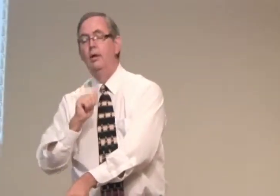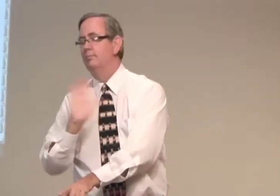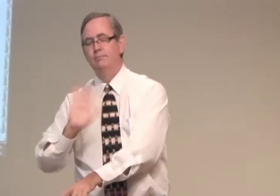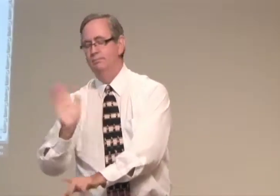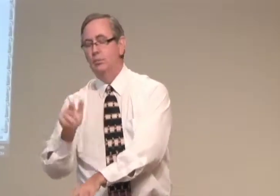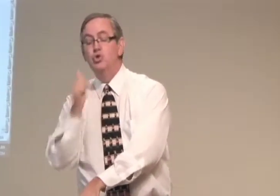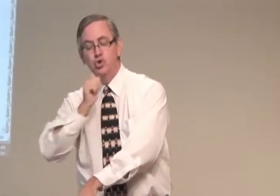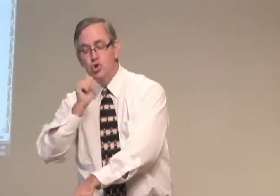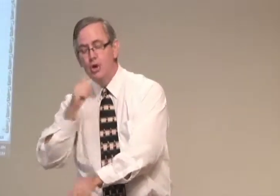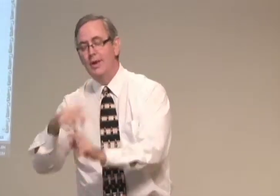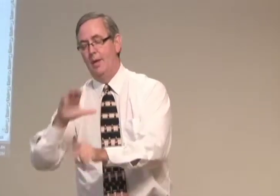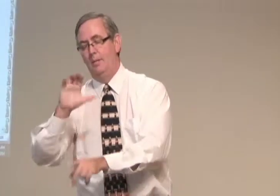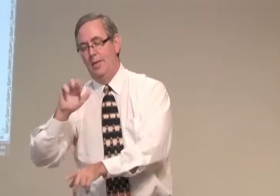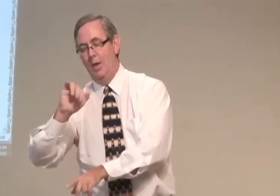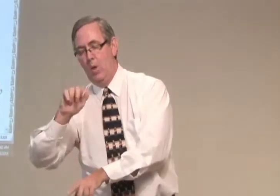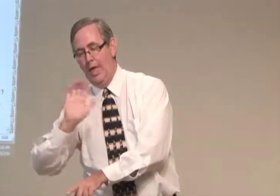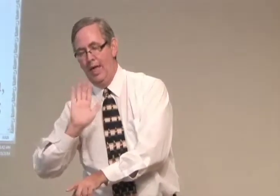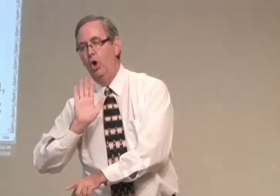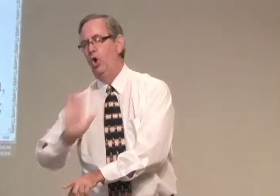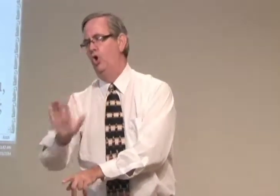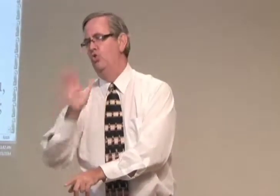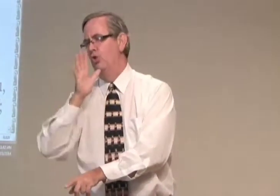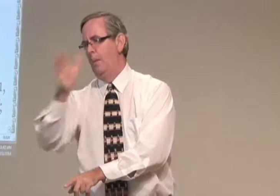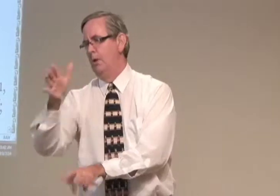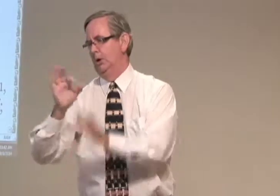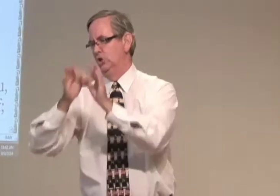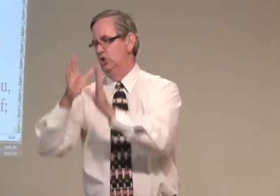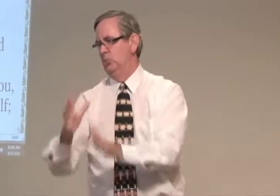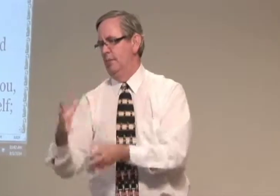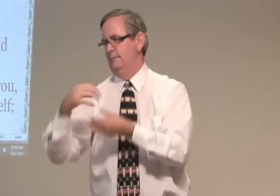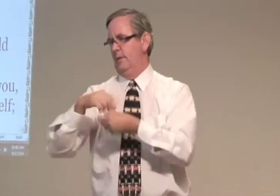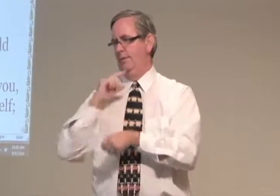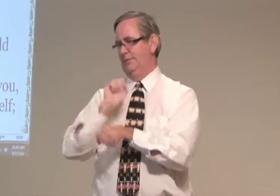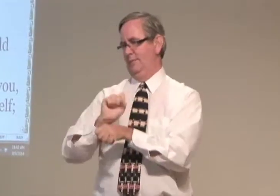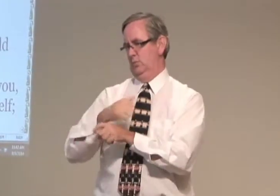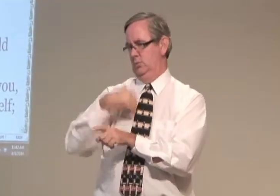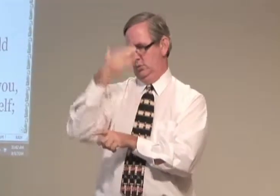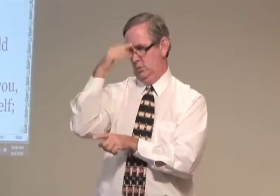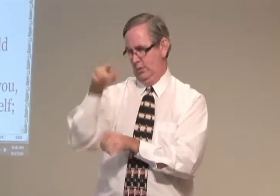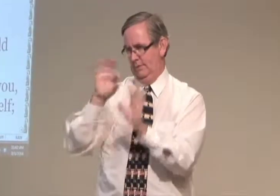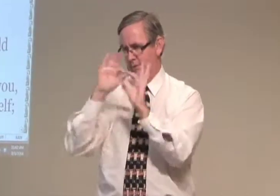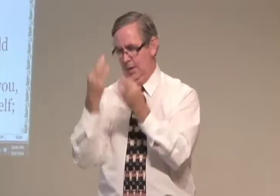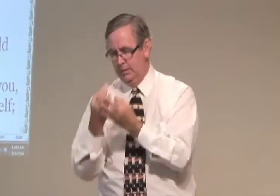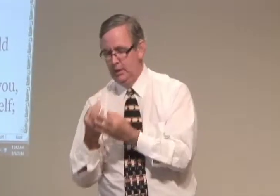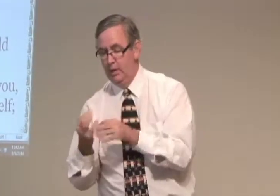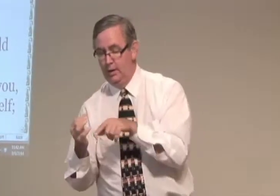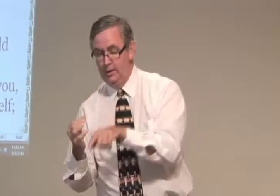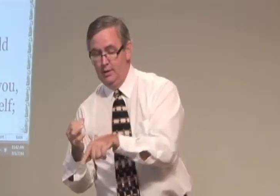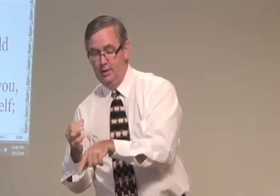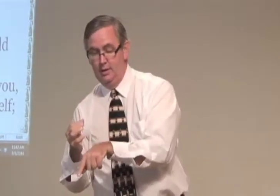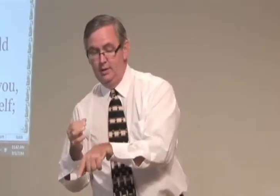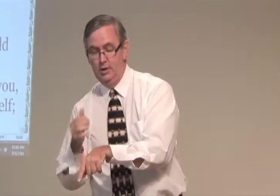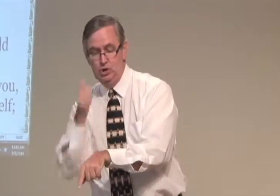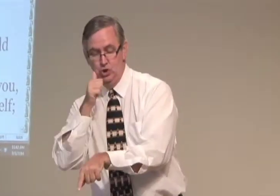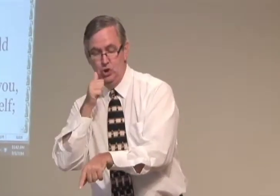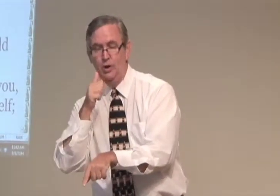little boy. The other one is a little girl named Caroline. Her grandma's an interpreter in our death ministry. We know the family well.